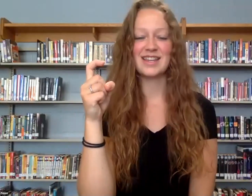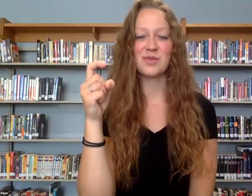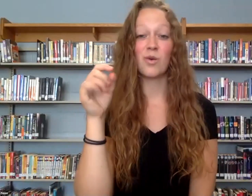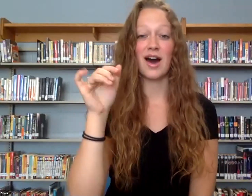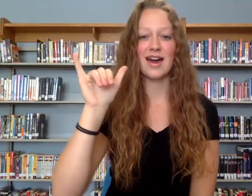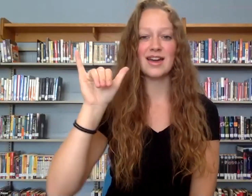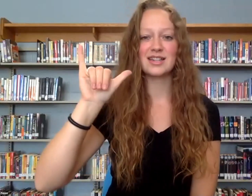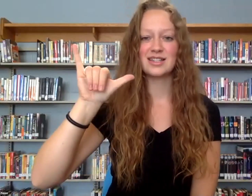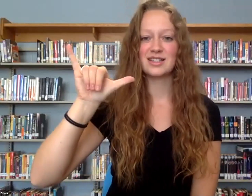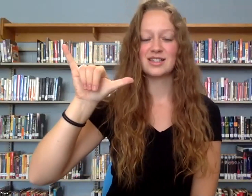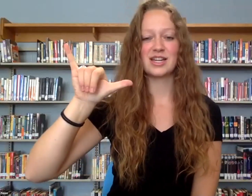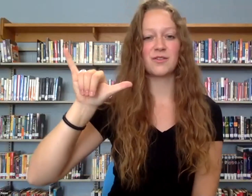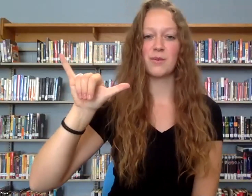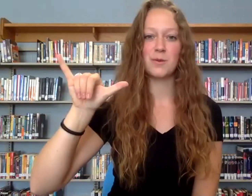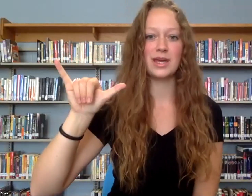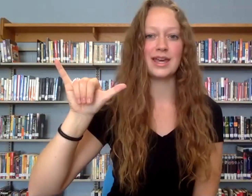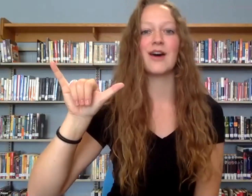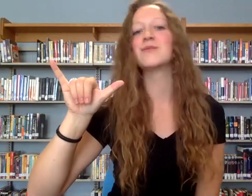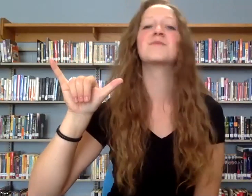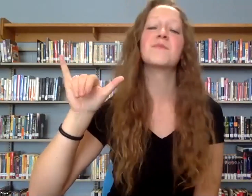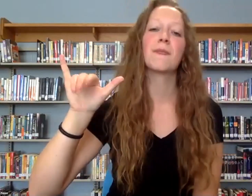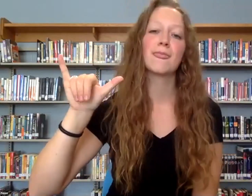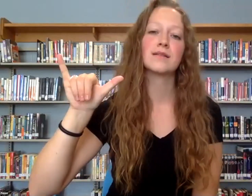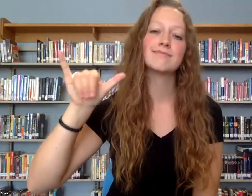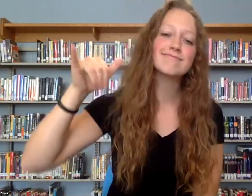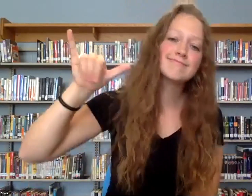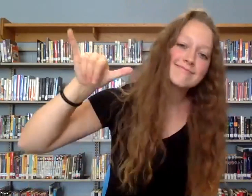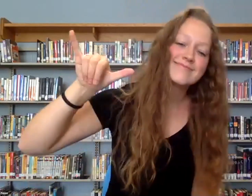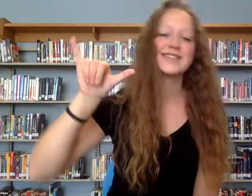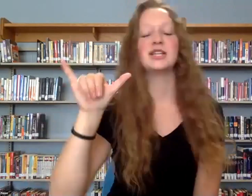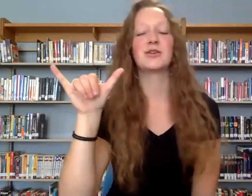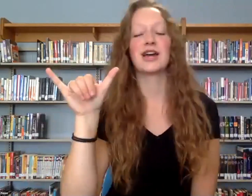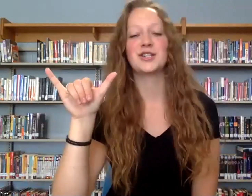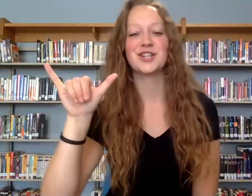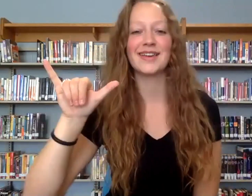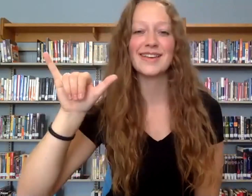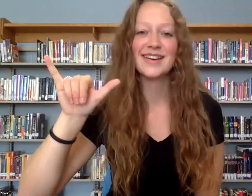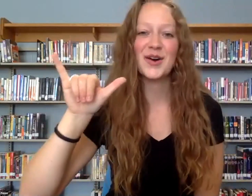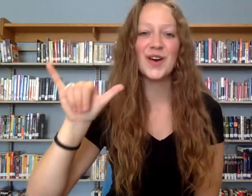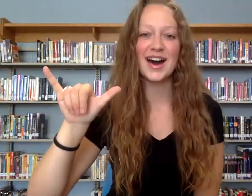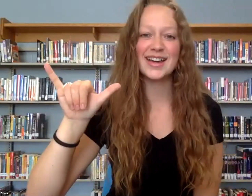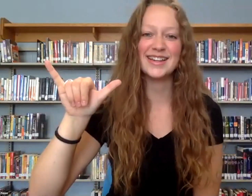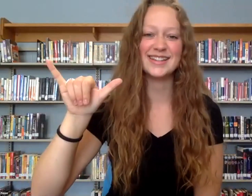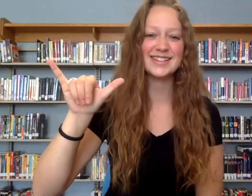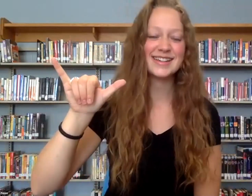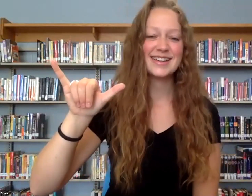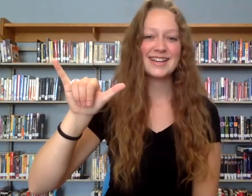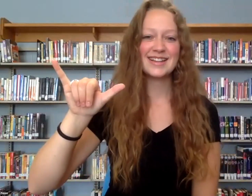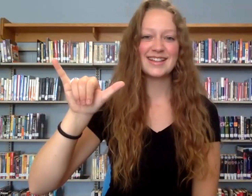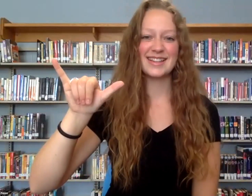then Y. Stick your thumb and your pinky out. You don't actually shake it. Y. Is that